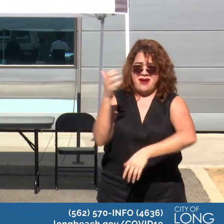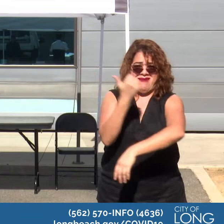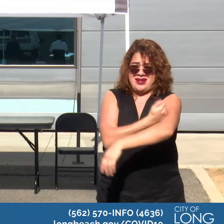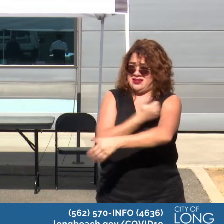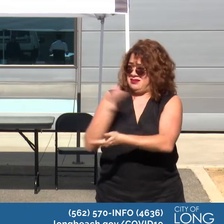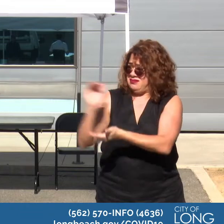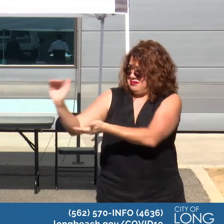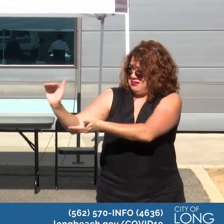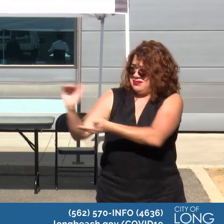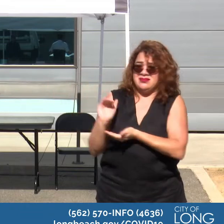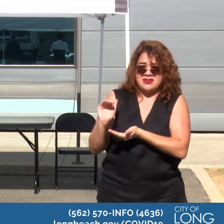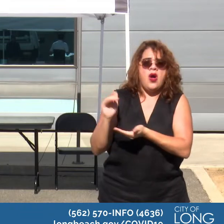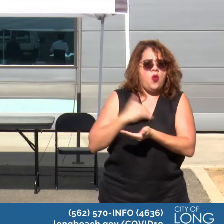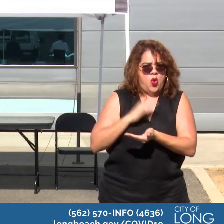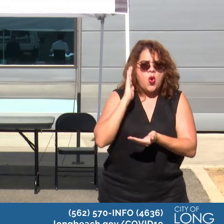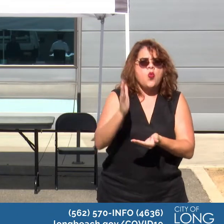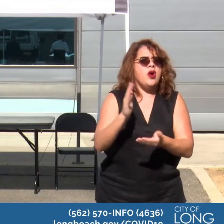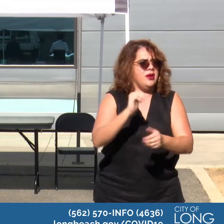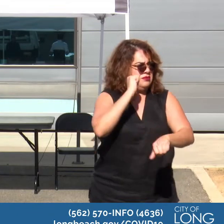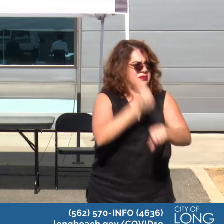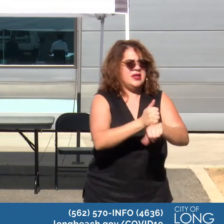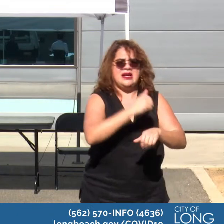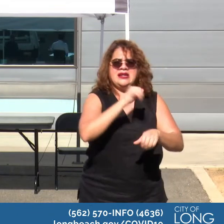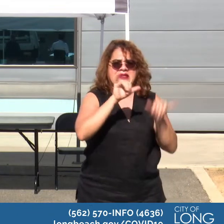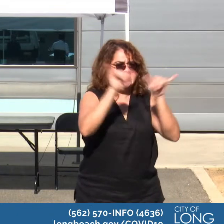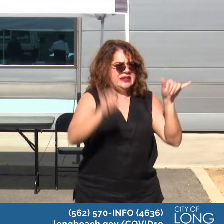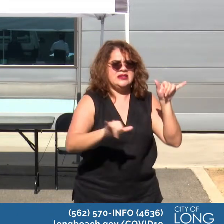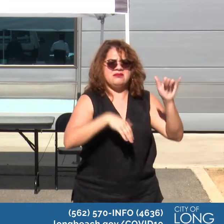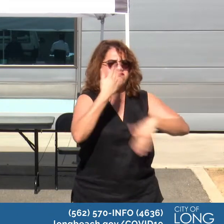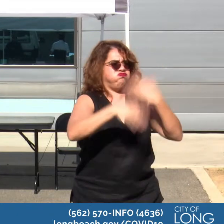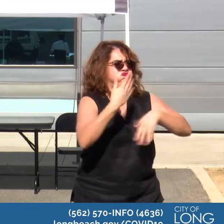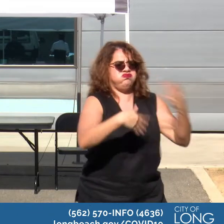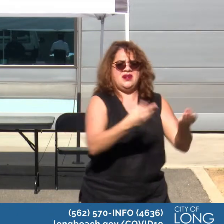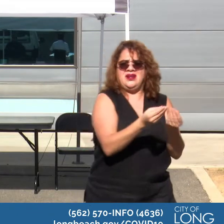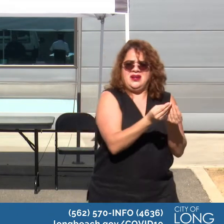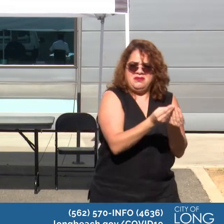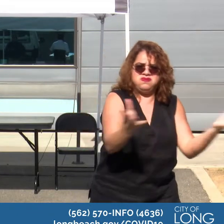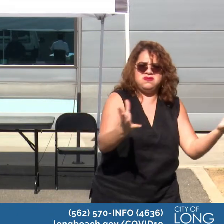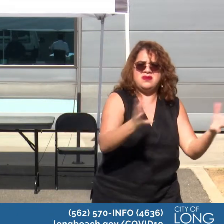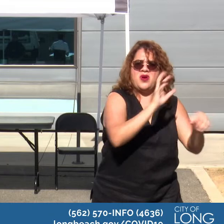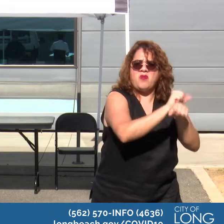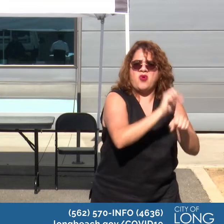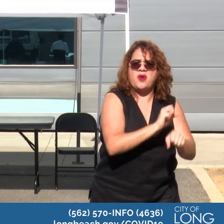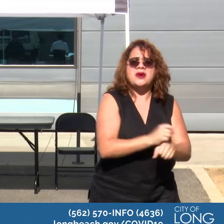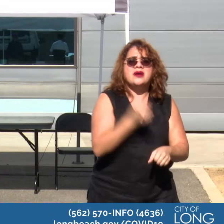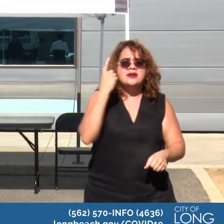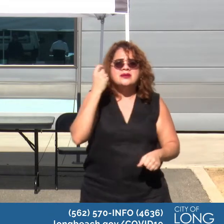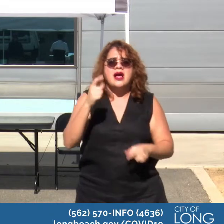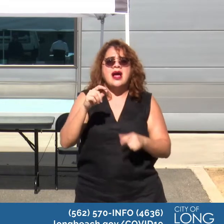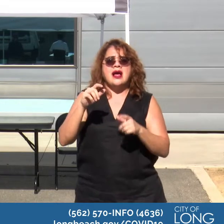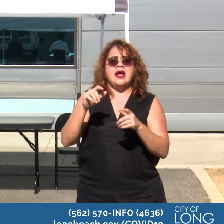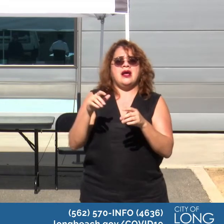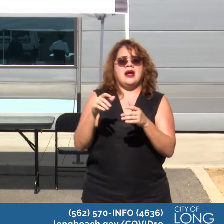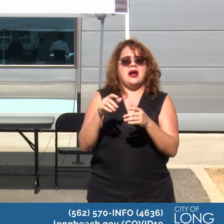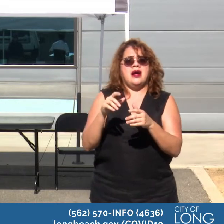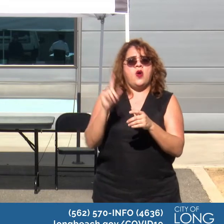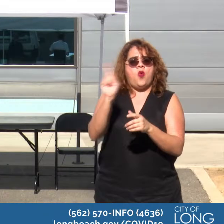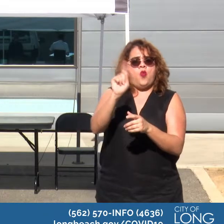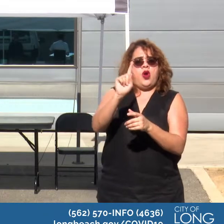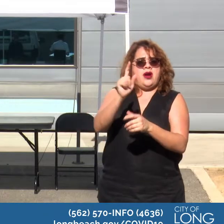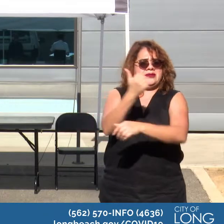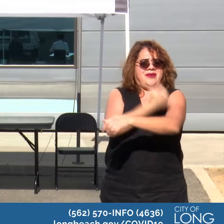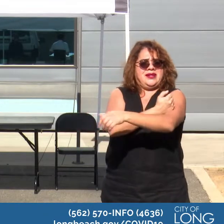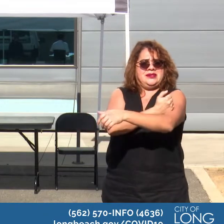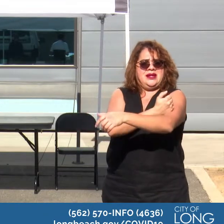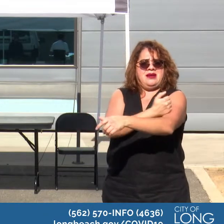We want to vaccinate more. We have the capacity to do more. It's just all about how it's coming in. And so we're going as fast as the vaccinations